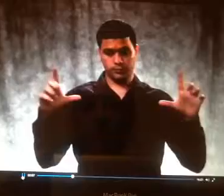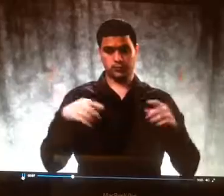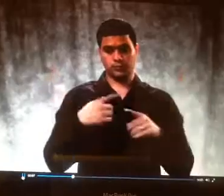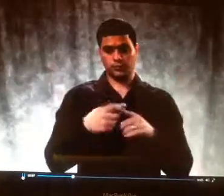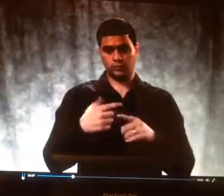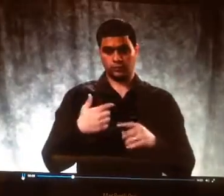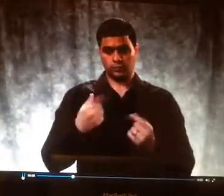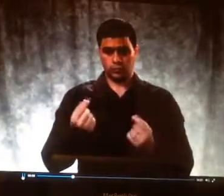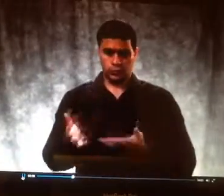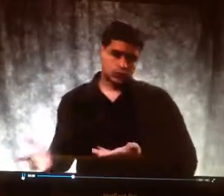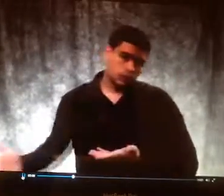Excel spreadsheets.